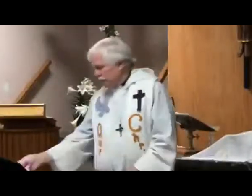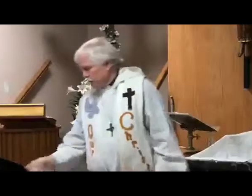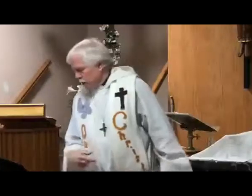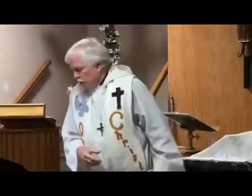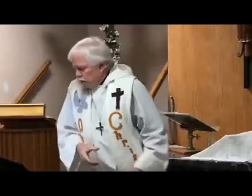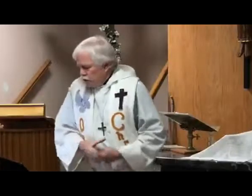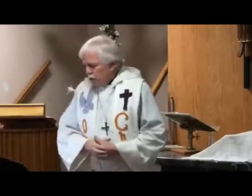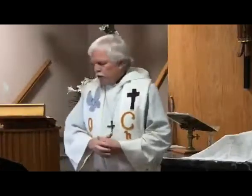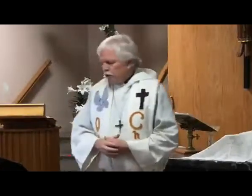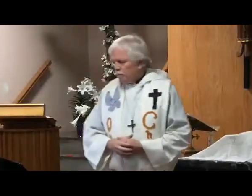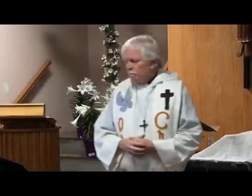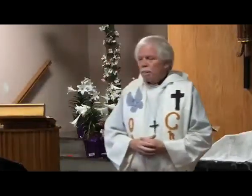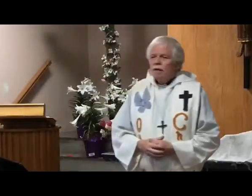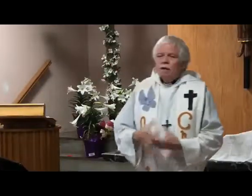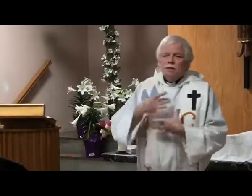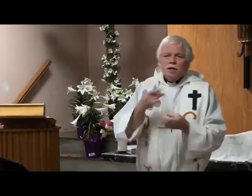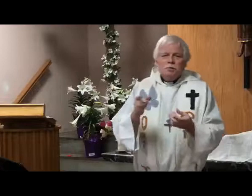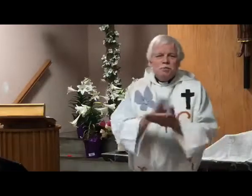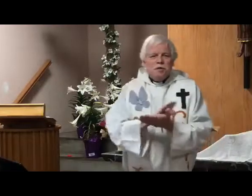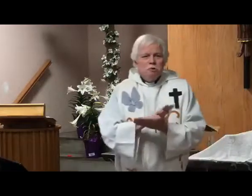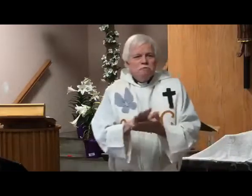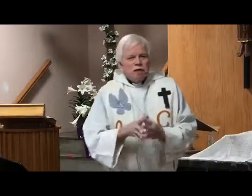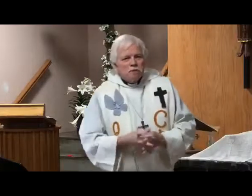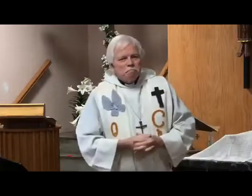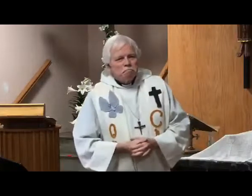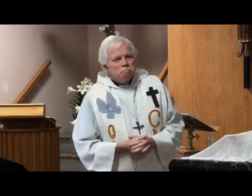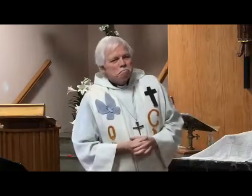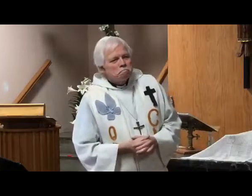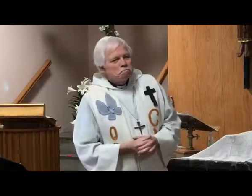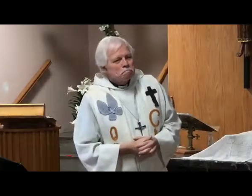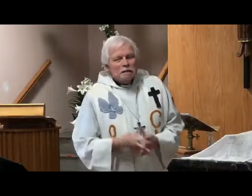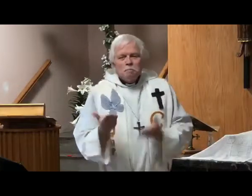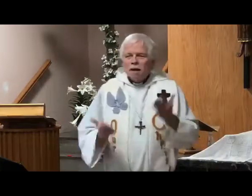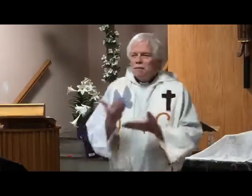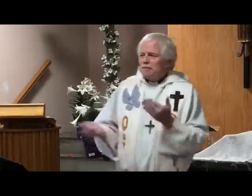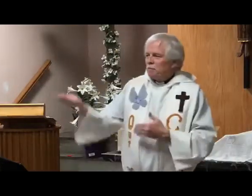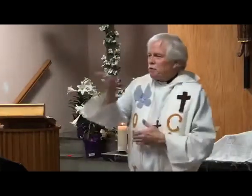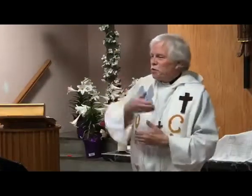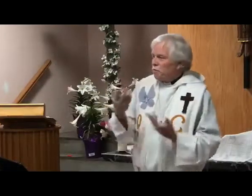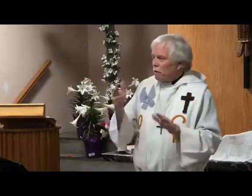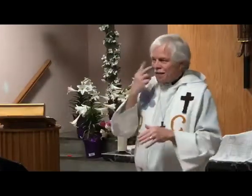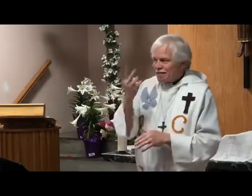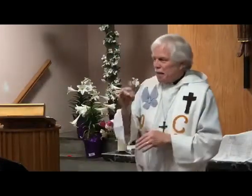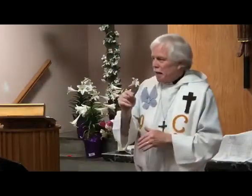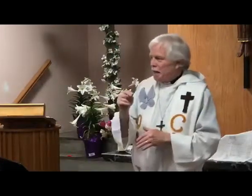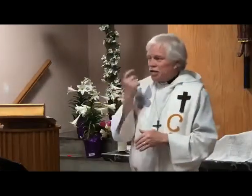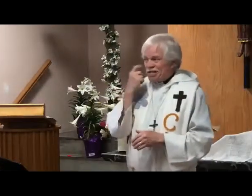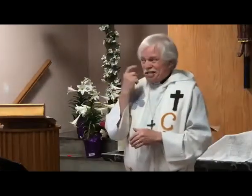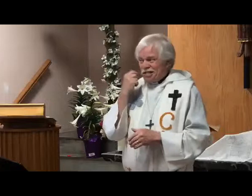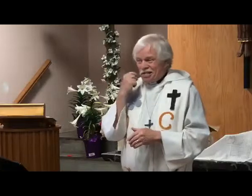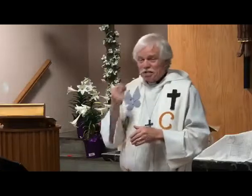forget church. There's an interesting movie. Maybe some of you have already seen